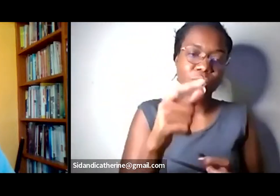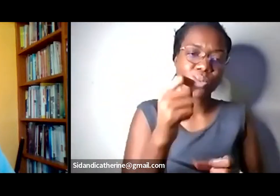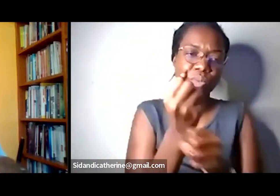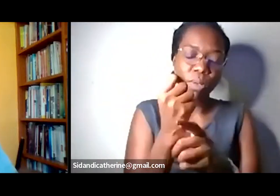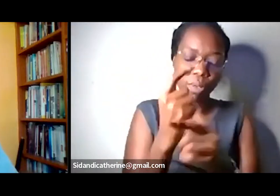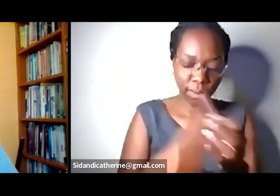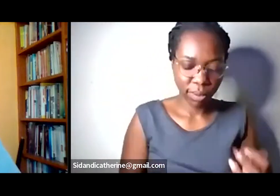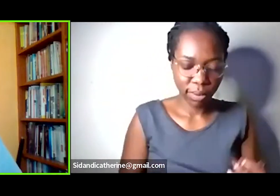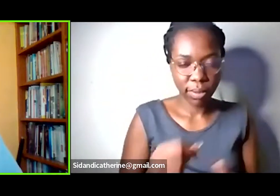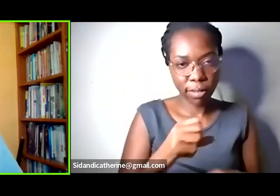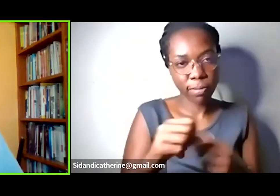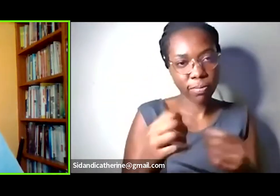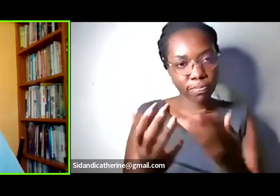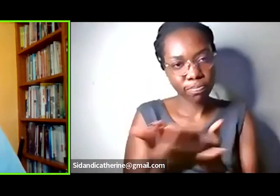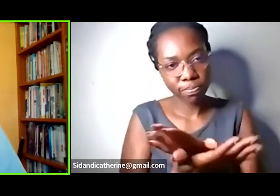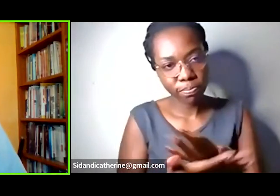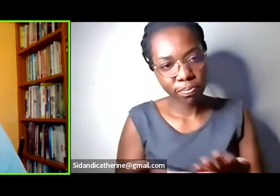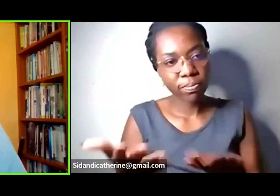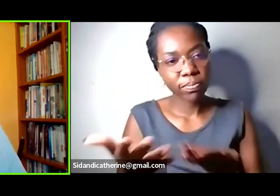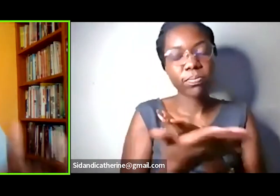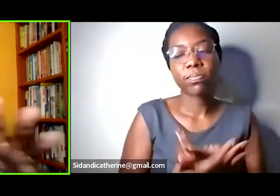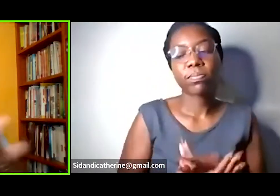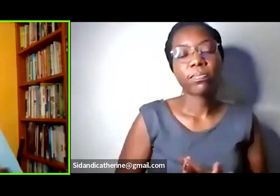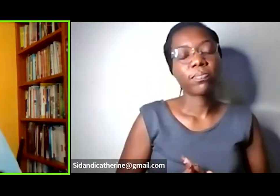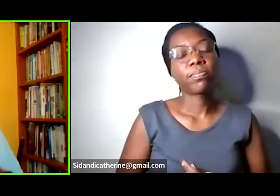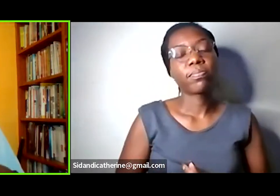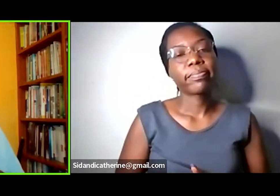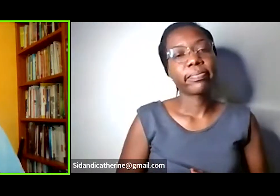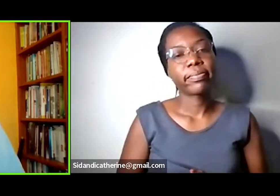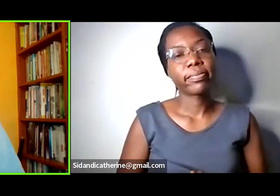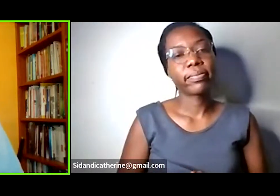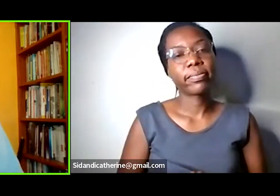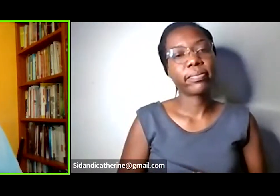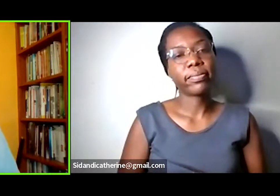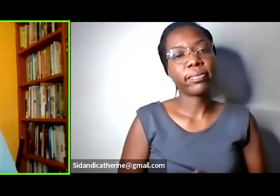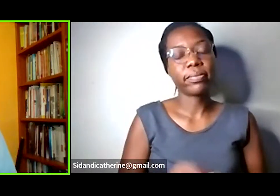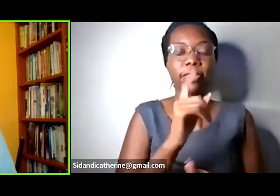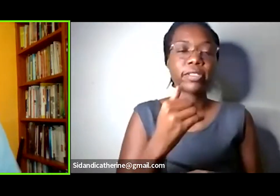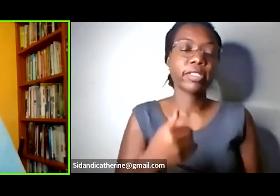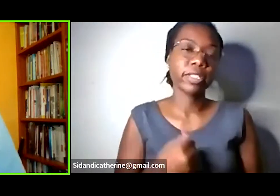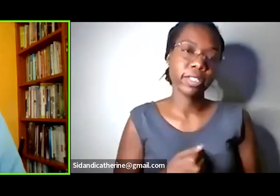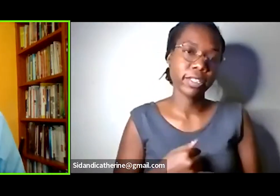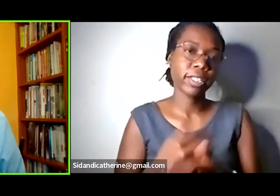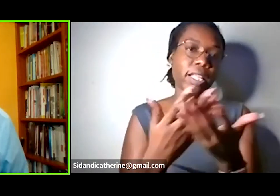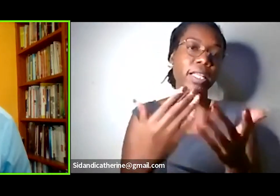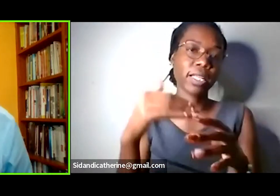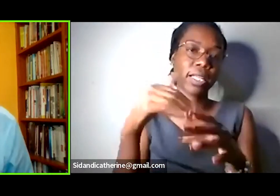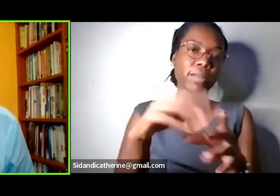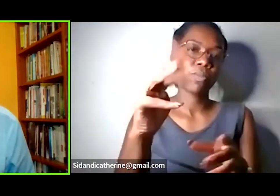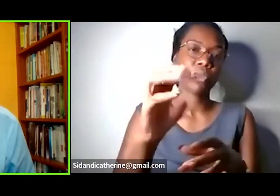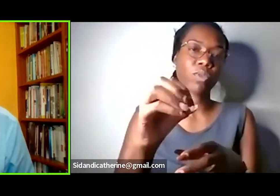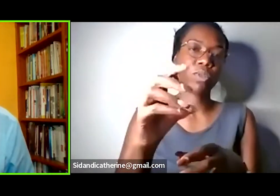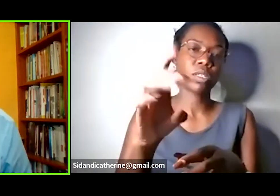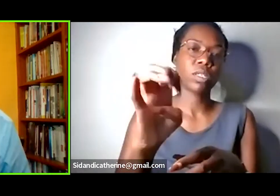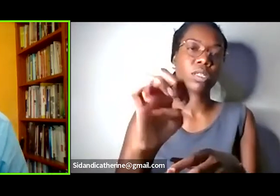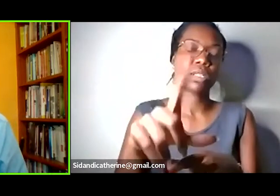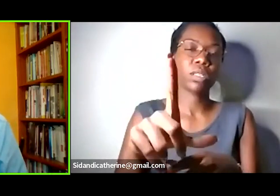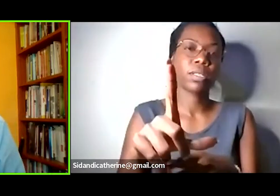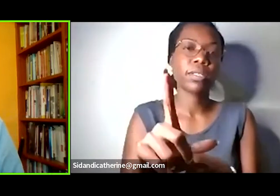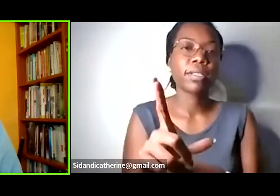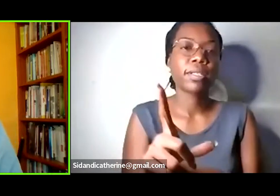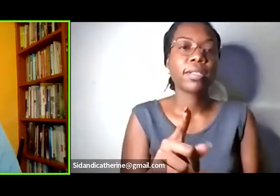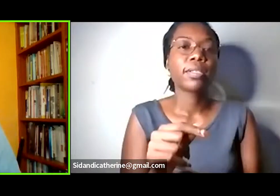And then you have to wow them. You have to wow them. And then the final point, you have to win them. So in